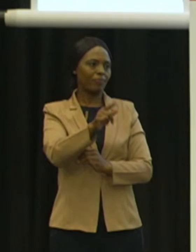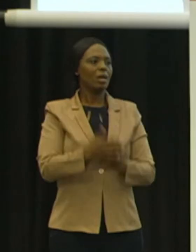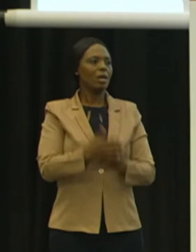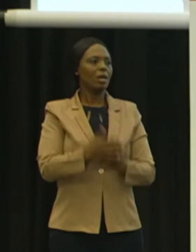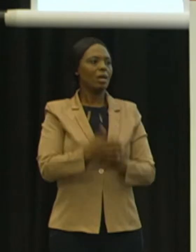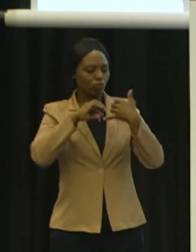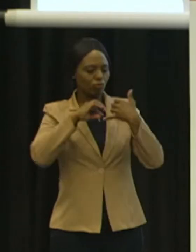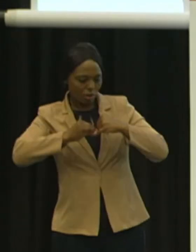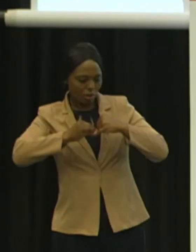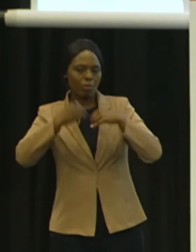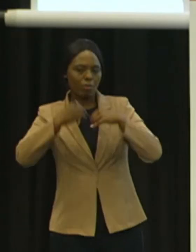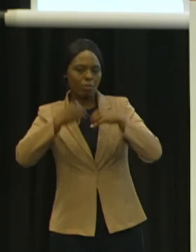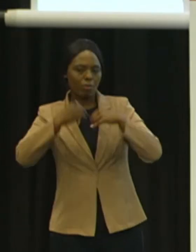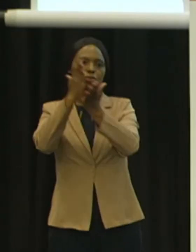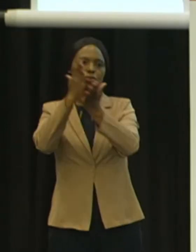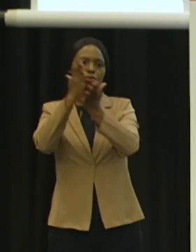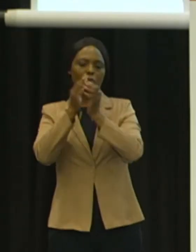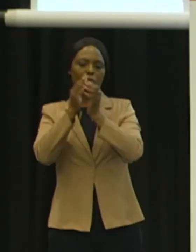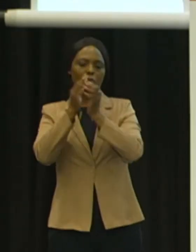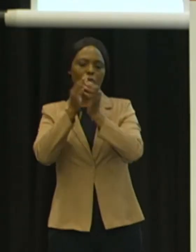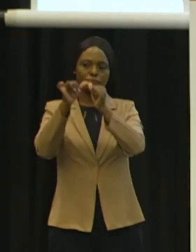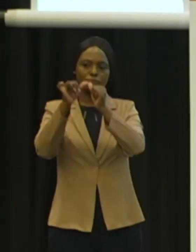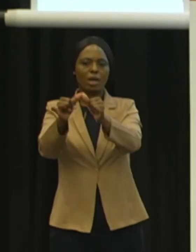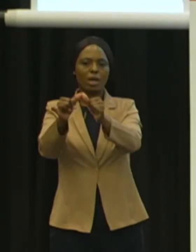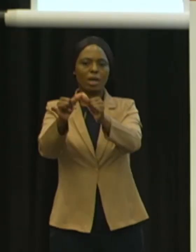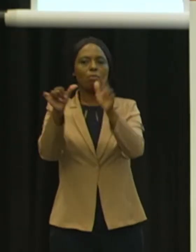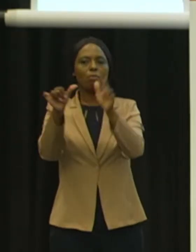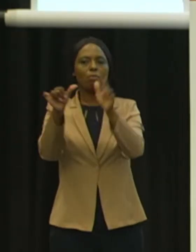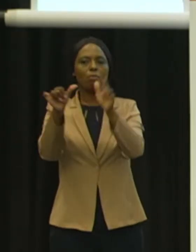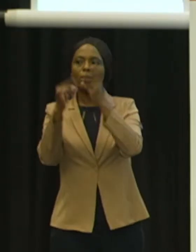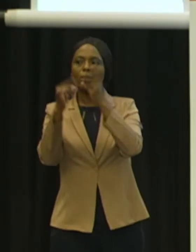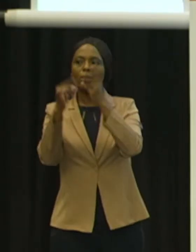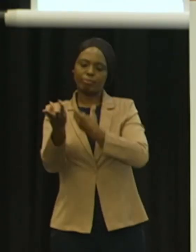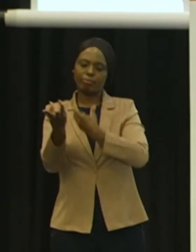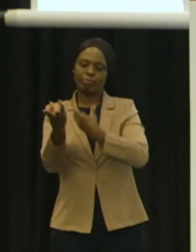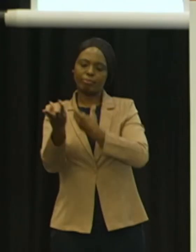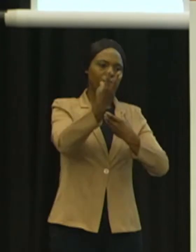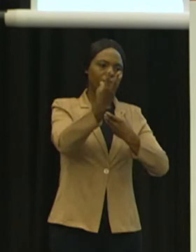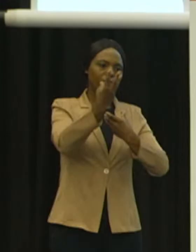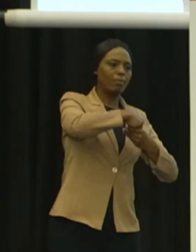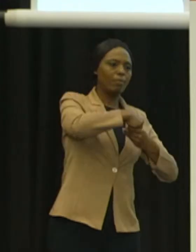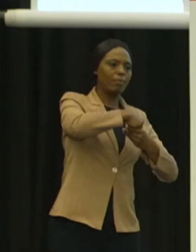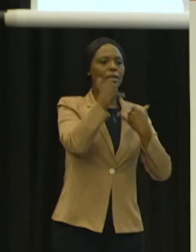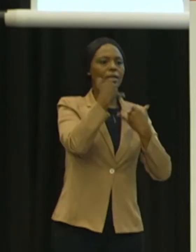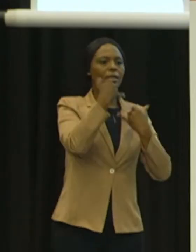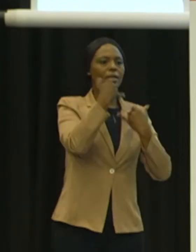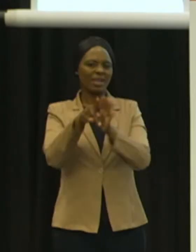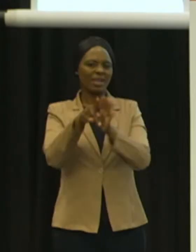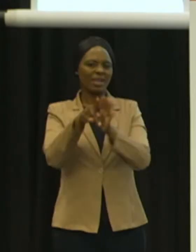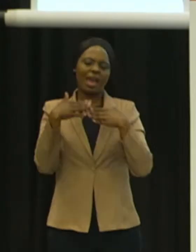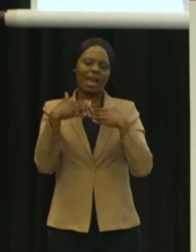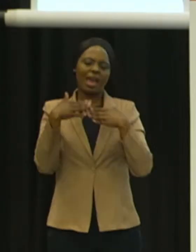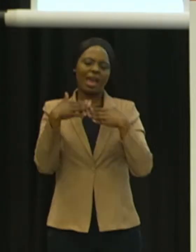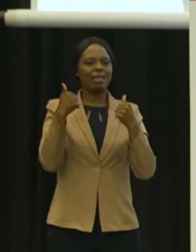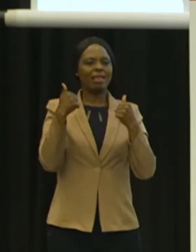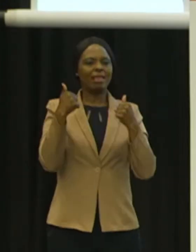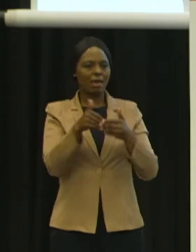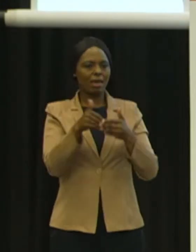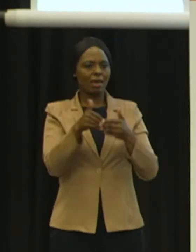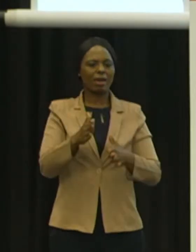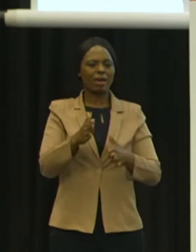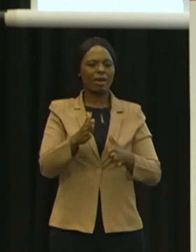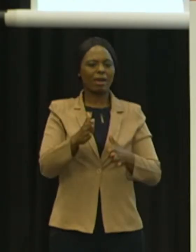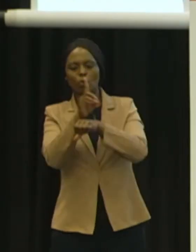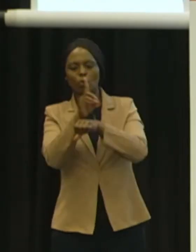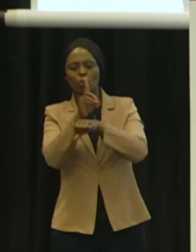making sure that we continue to have key populations participating in sensitization of healthcare workers around stigma and